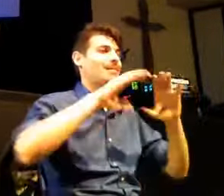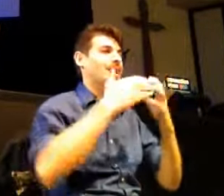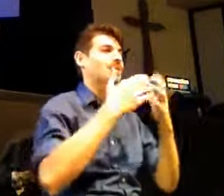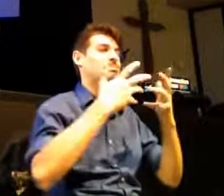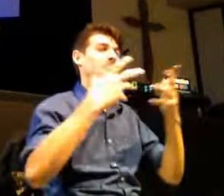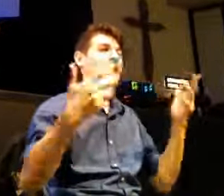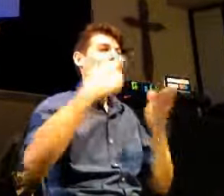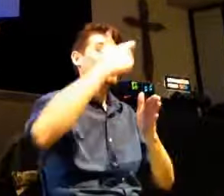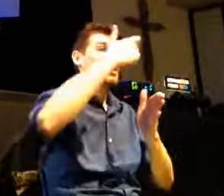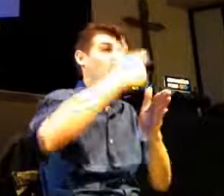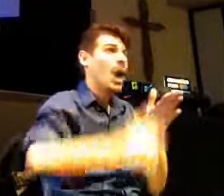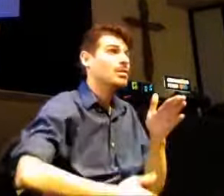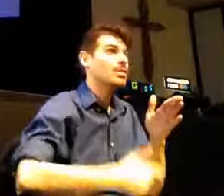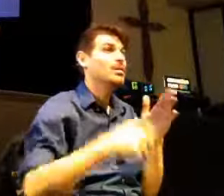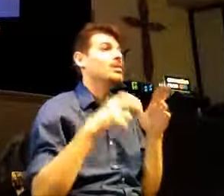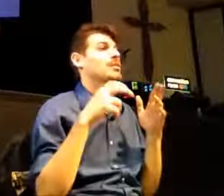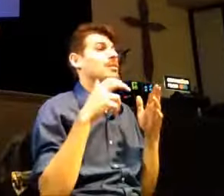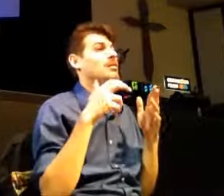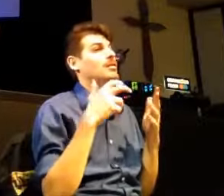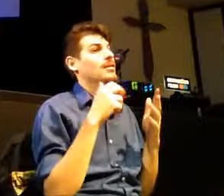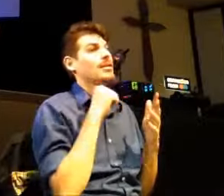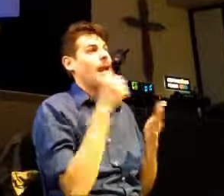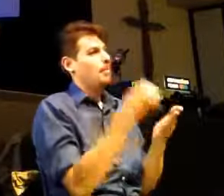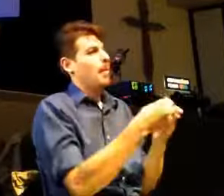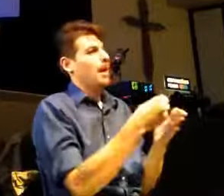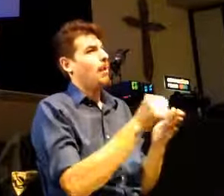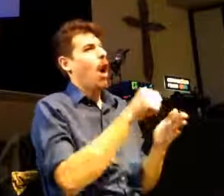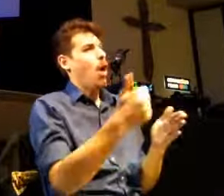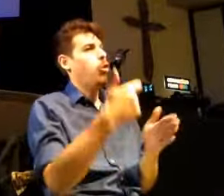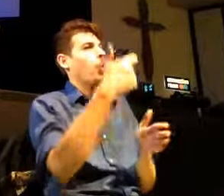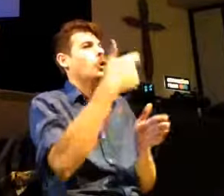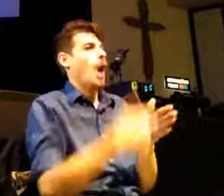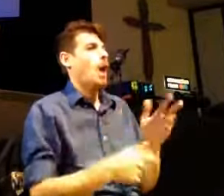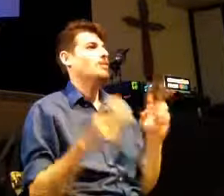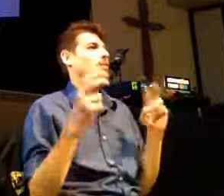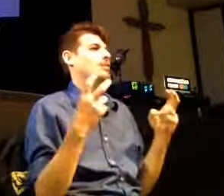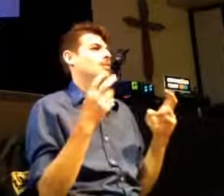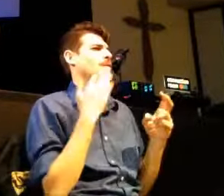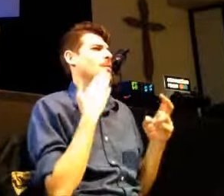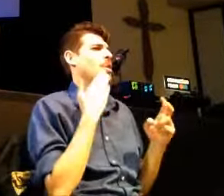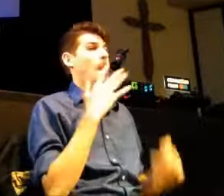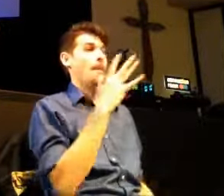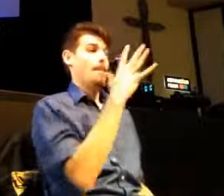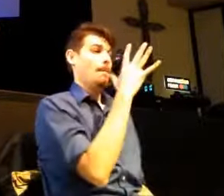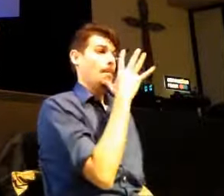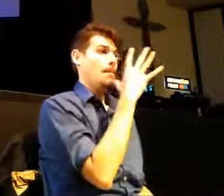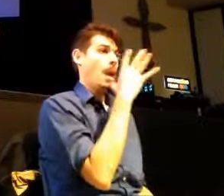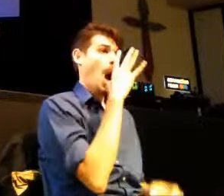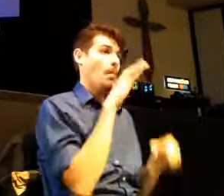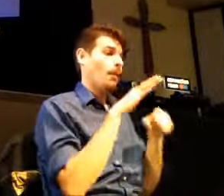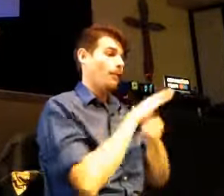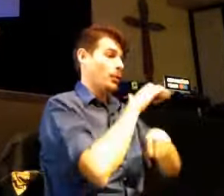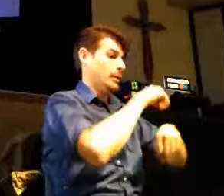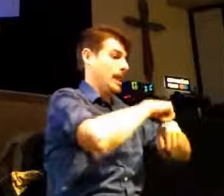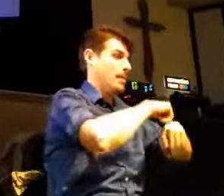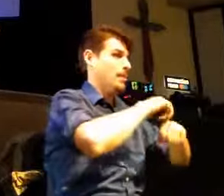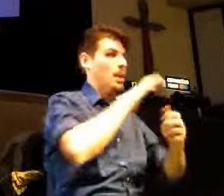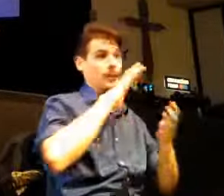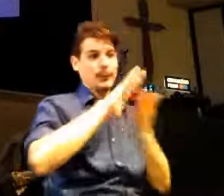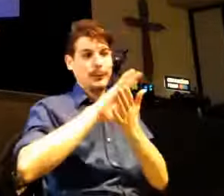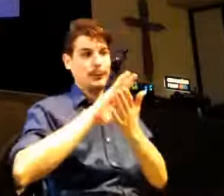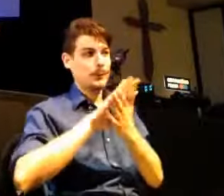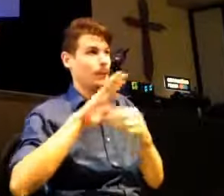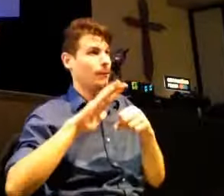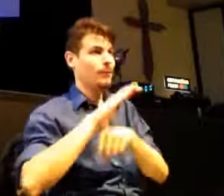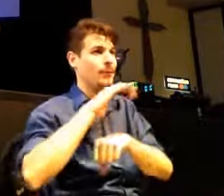so many ways. She had to navigate this thing. Okay, how am I going to be a mom and raise 2 kids and work on this degree and figure